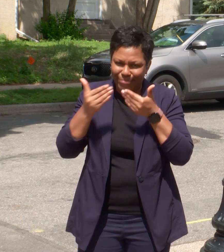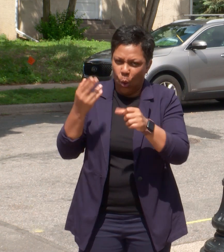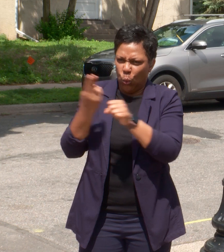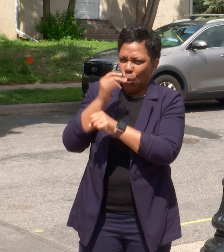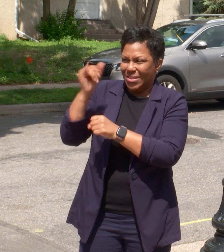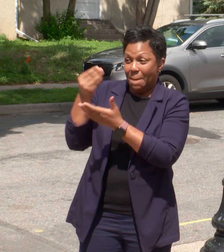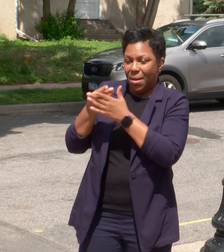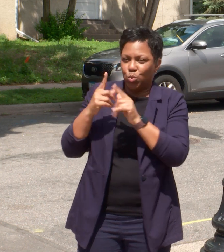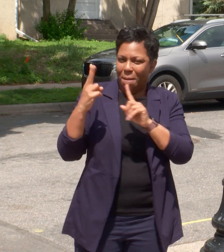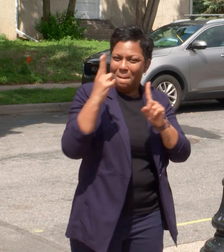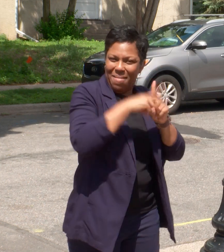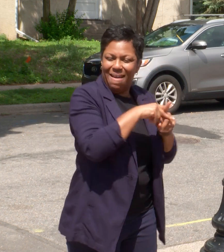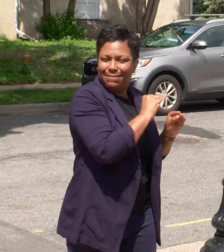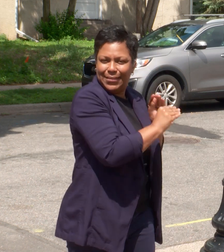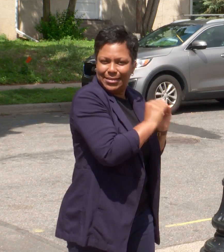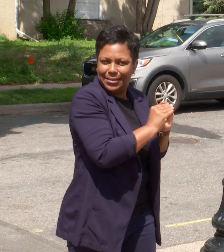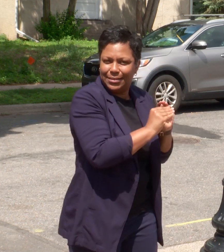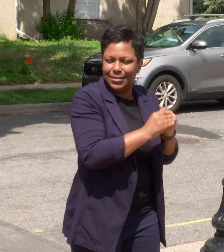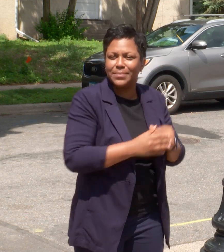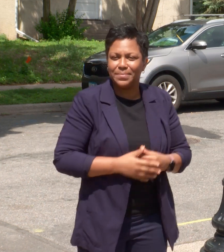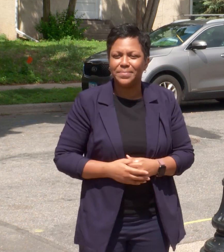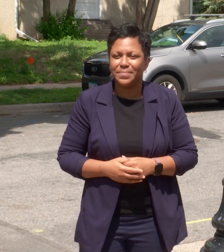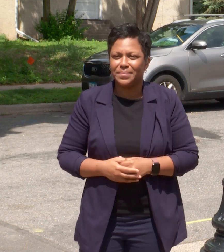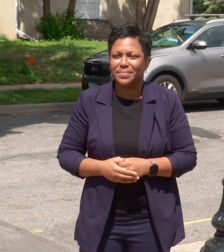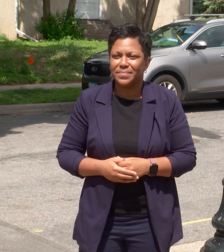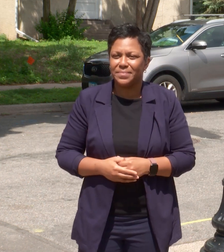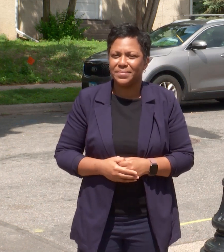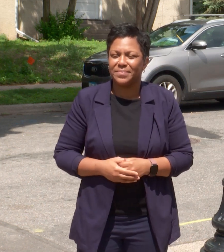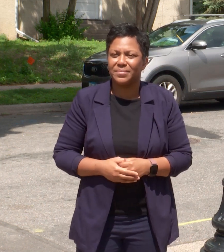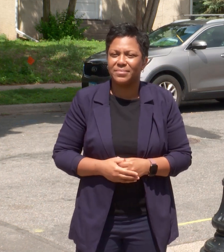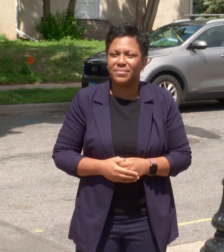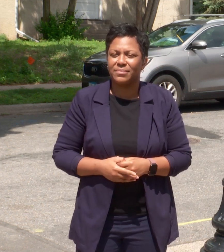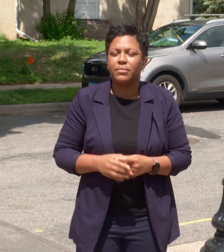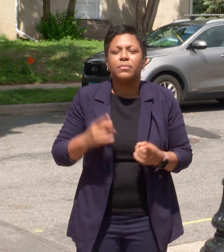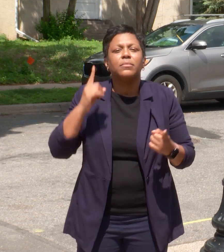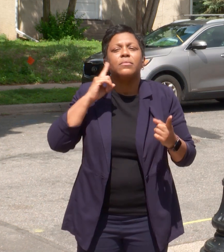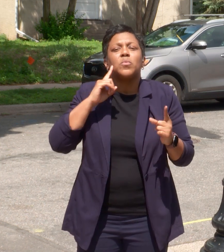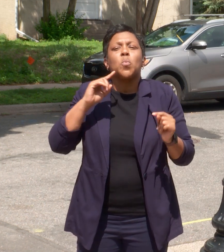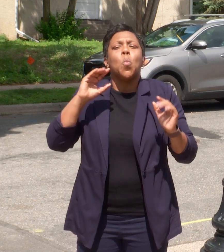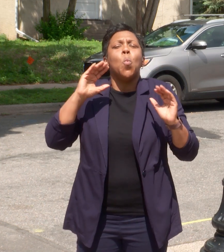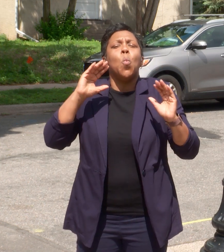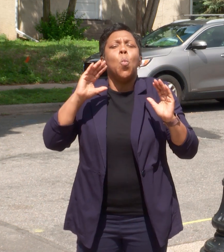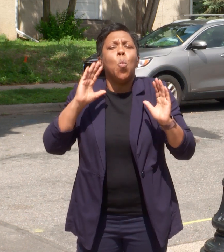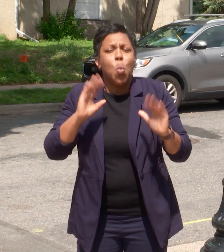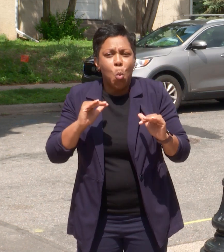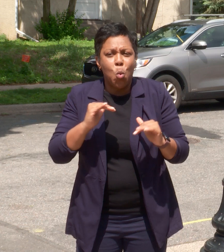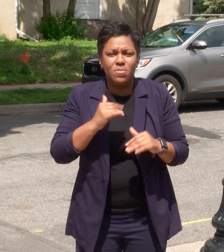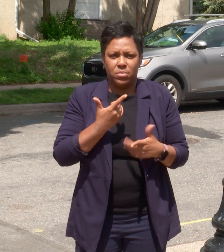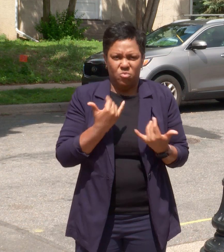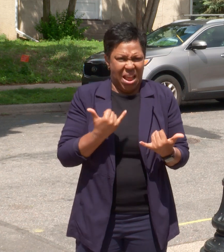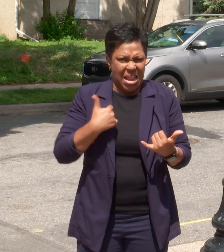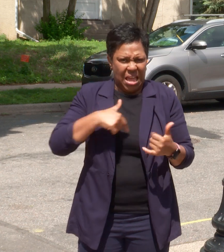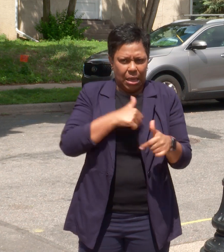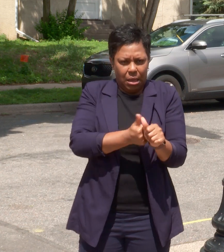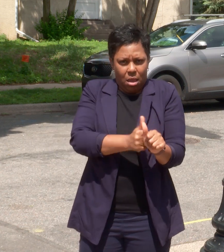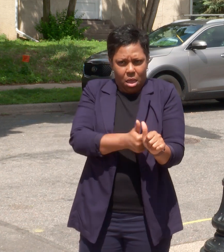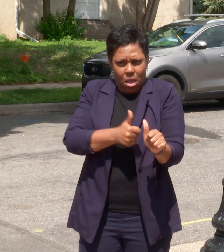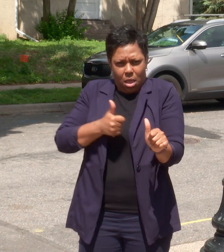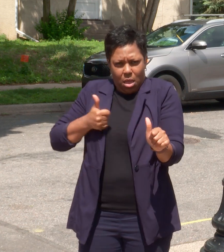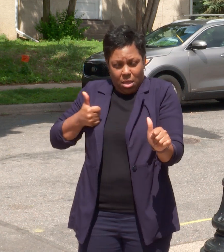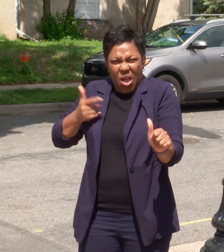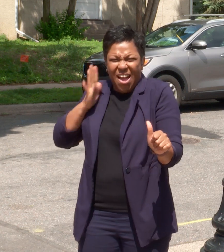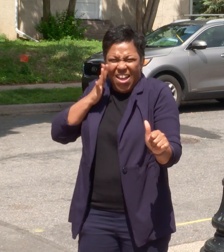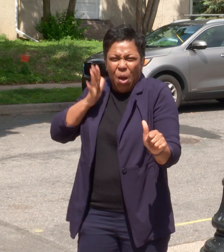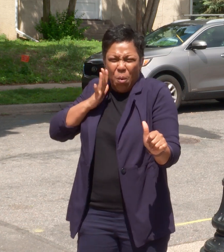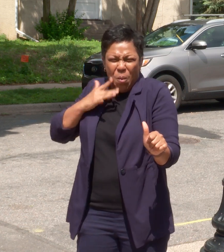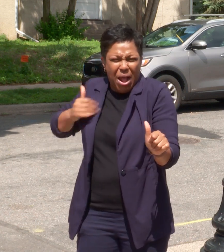tackling it, and hopefully being through the backlog of the wire theft by